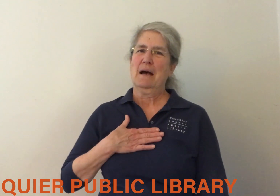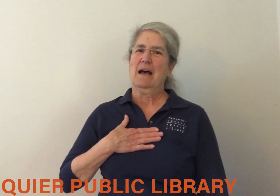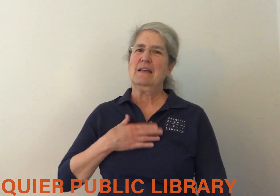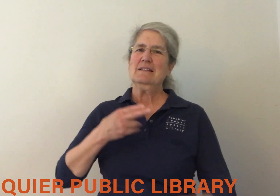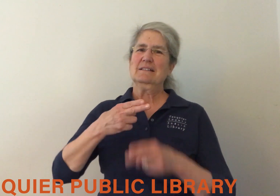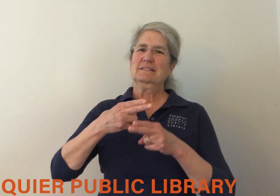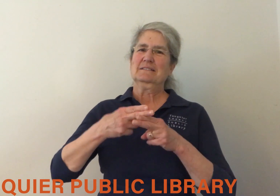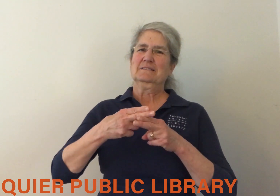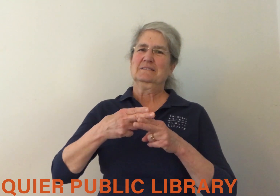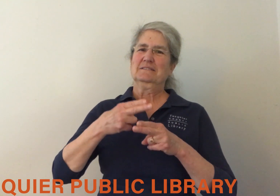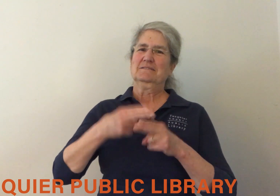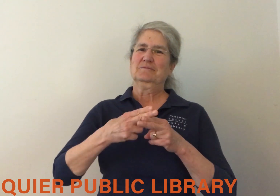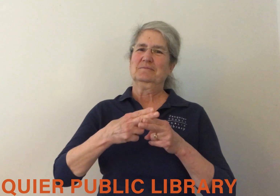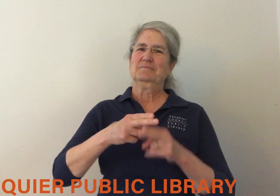my.